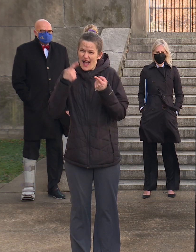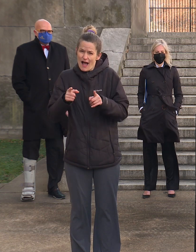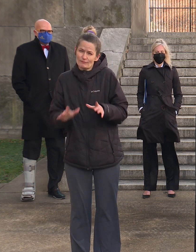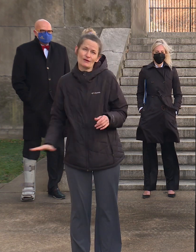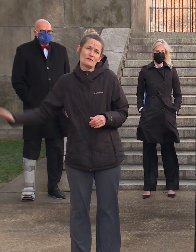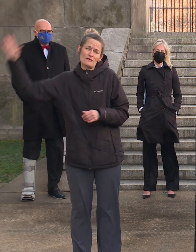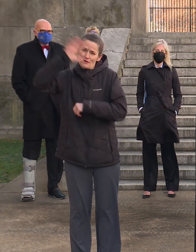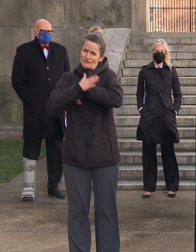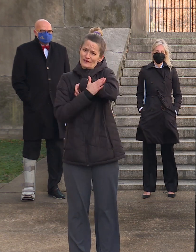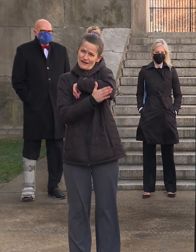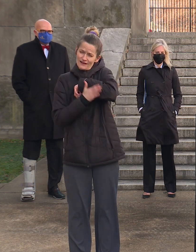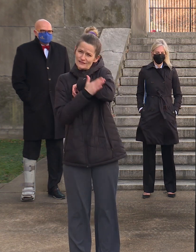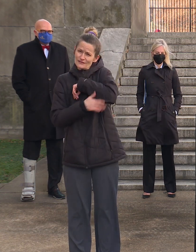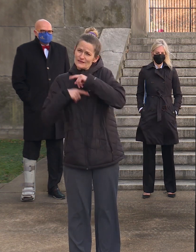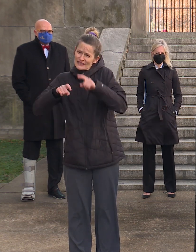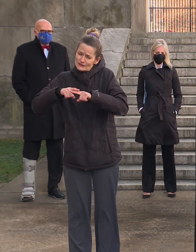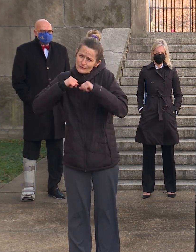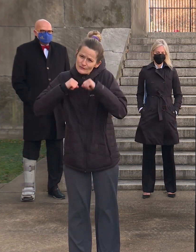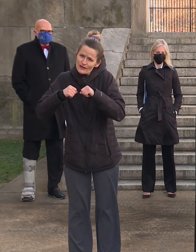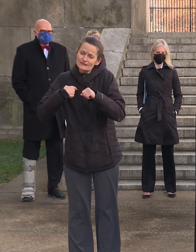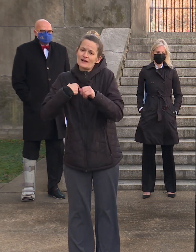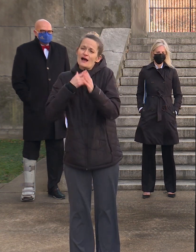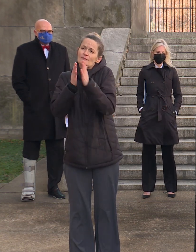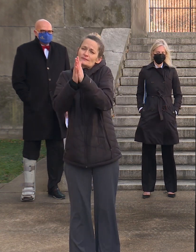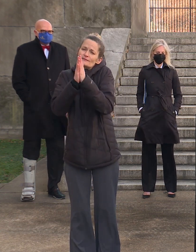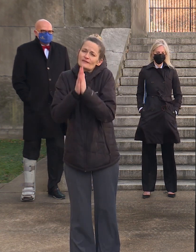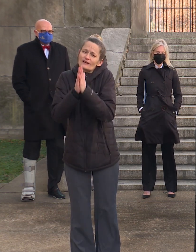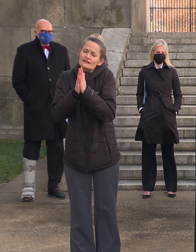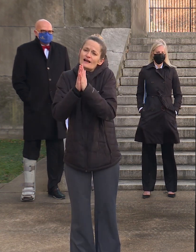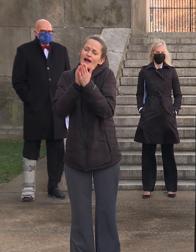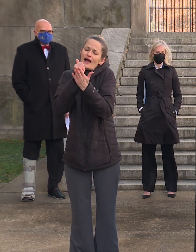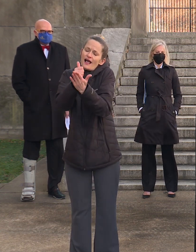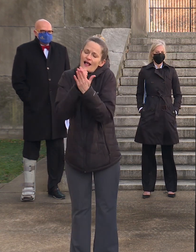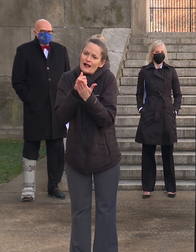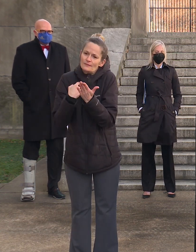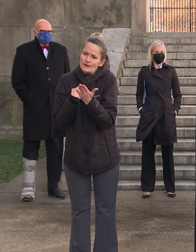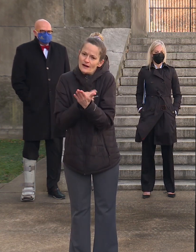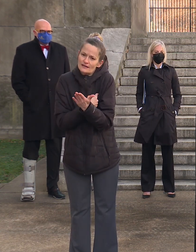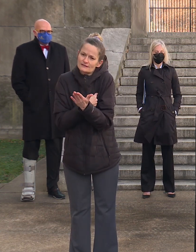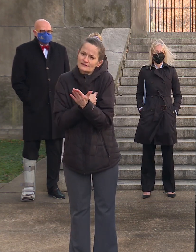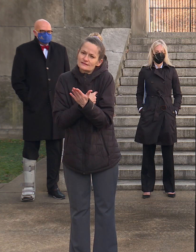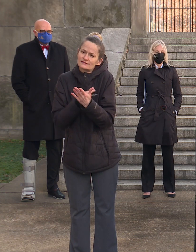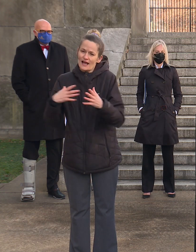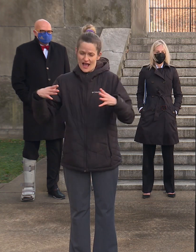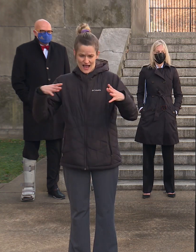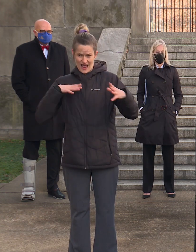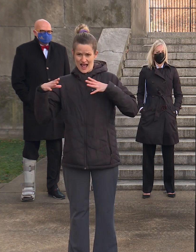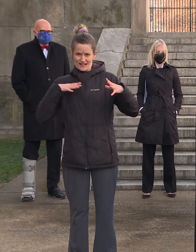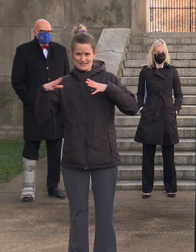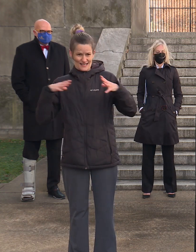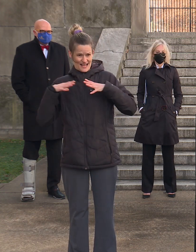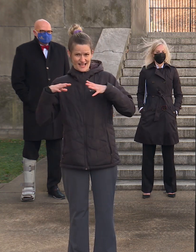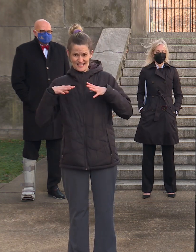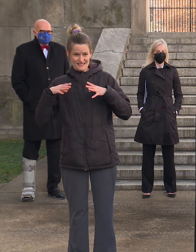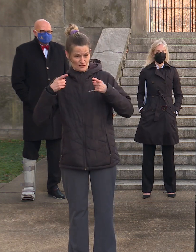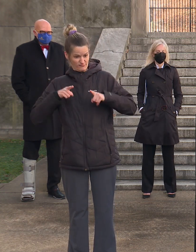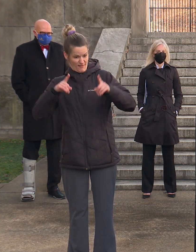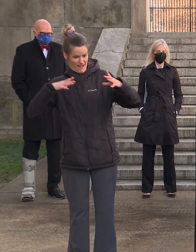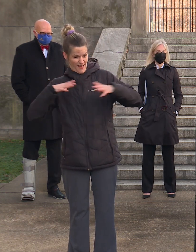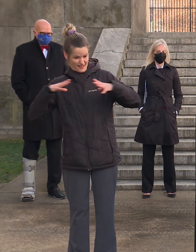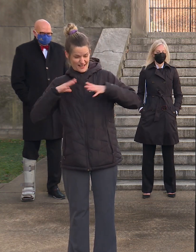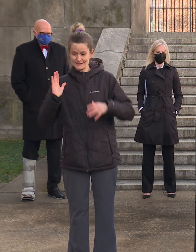is, please help us. With the holidays, how we act individually right now